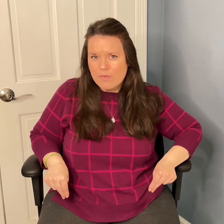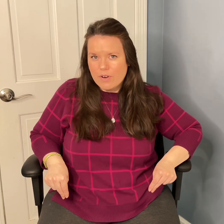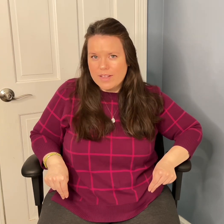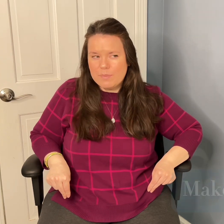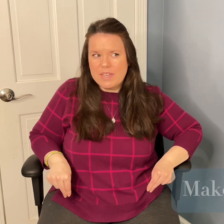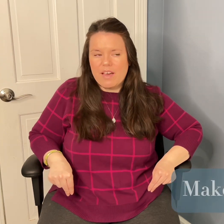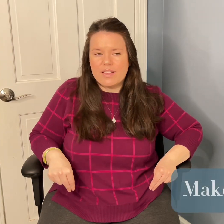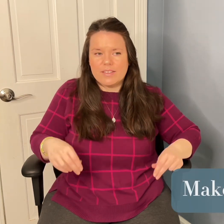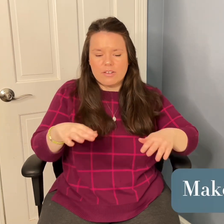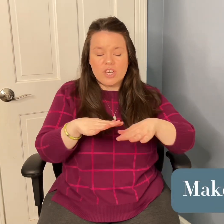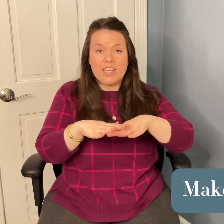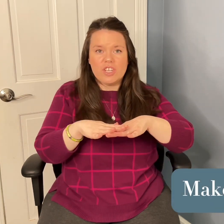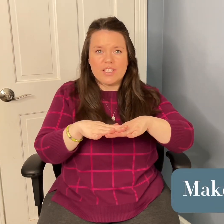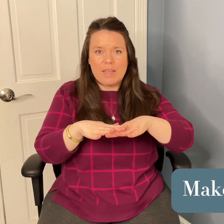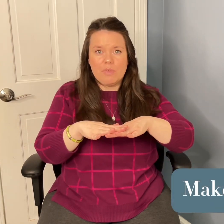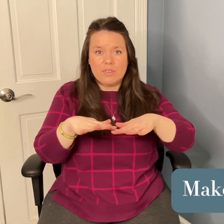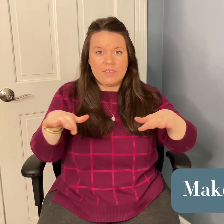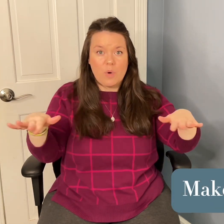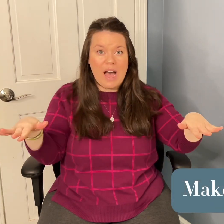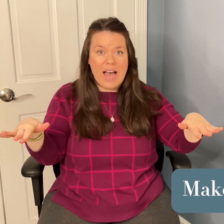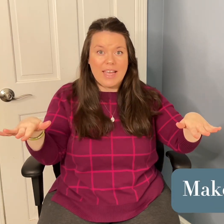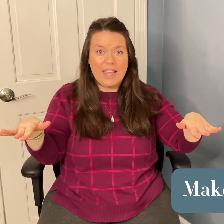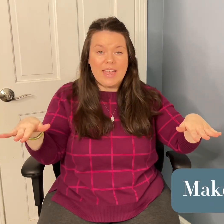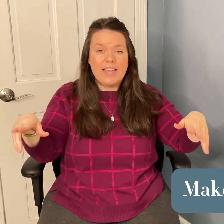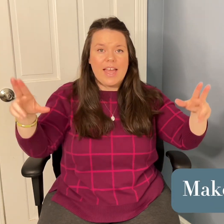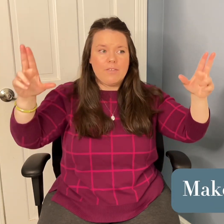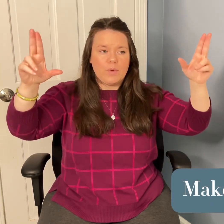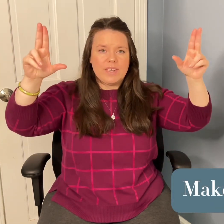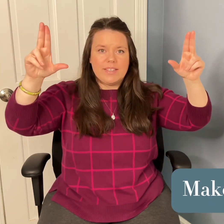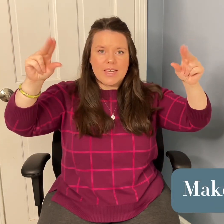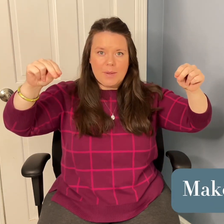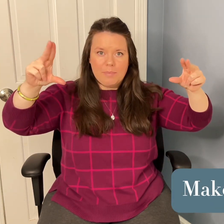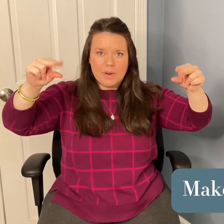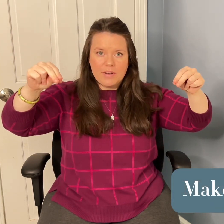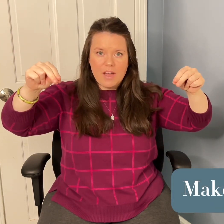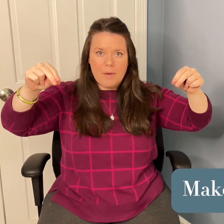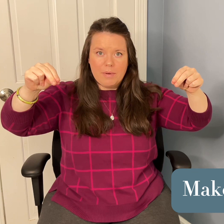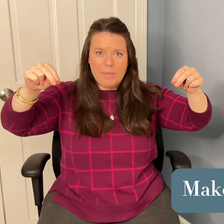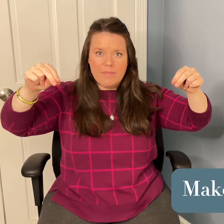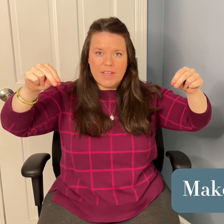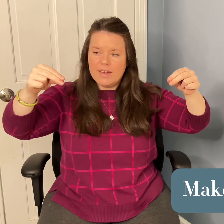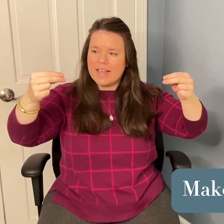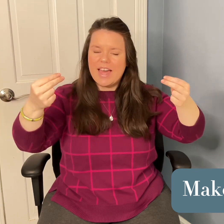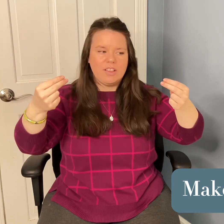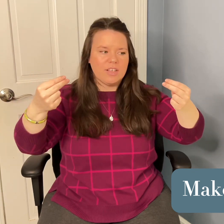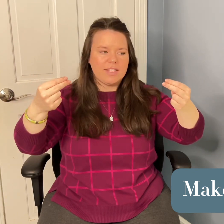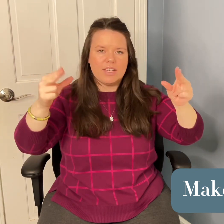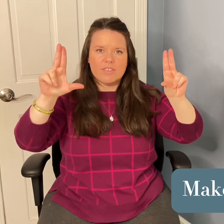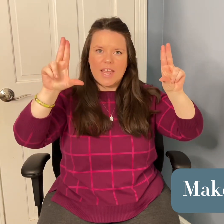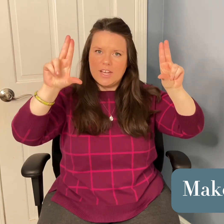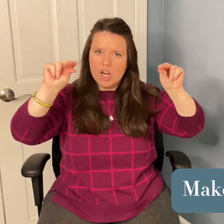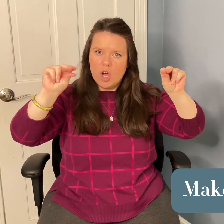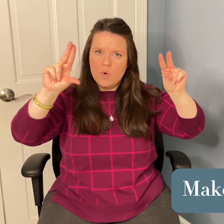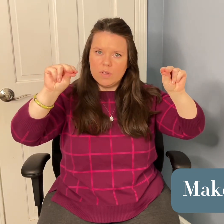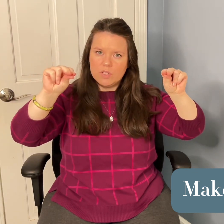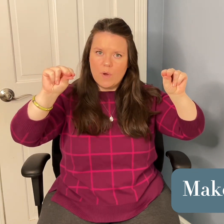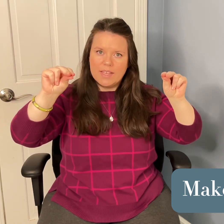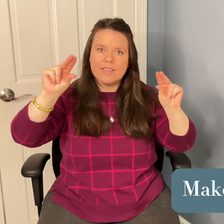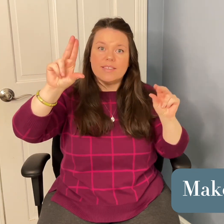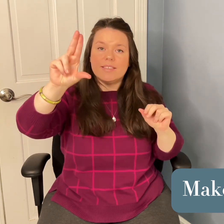us because our changing table is so high. And if we did diaper up above it, it kind of looks like you're saying no twice. This is the